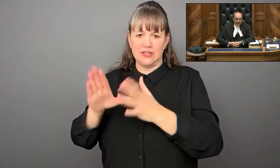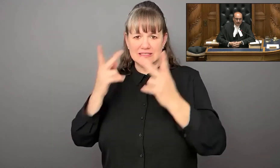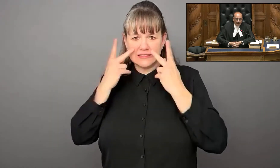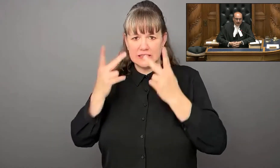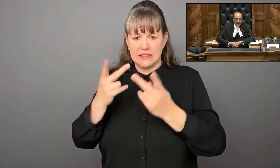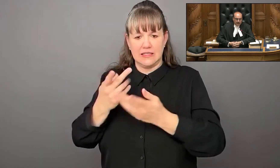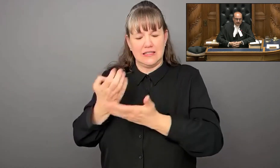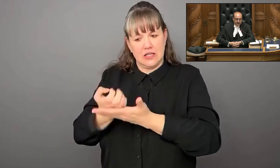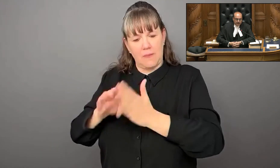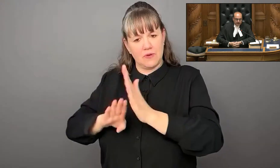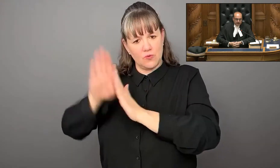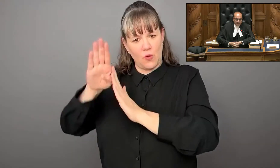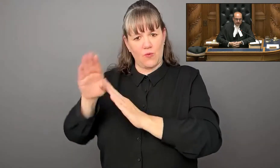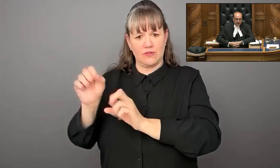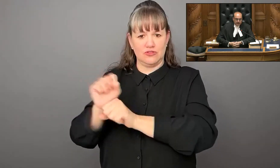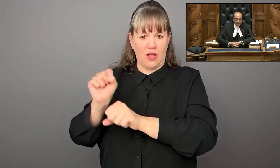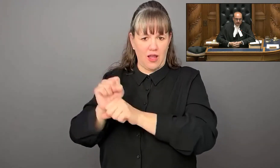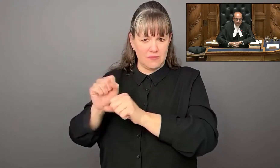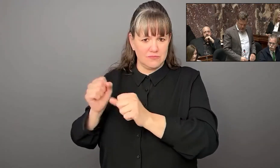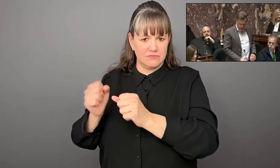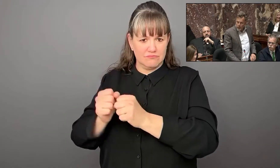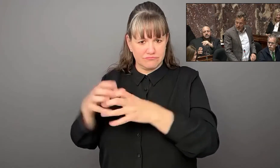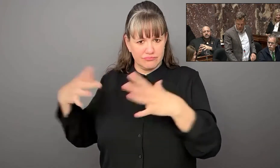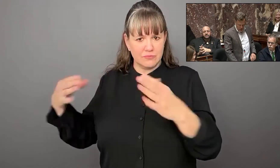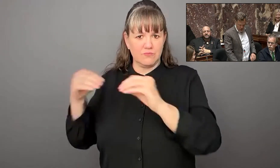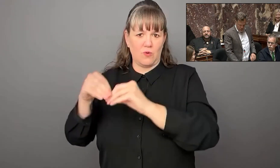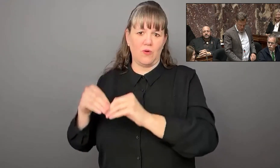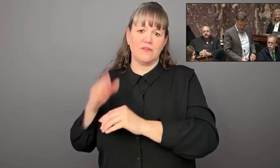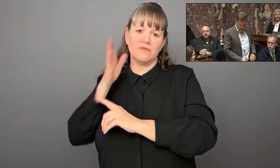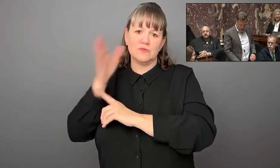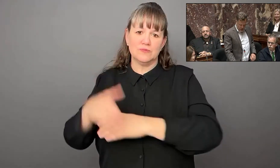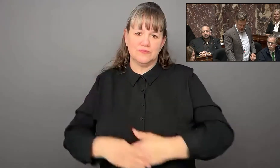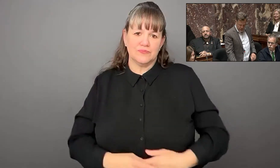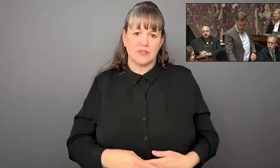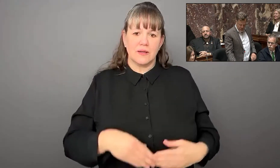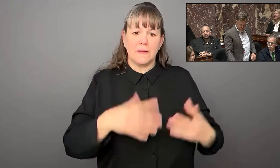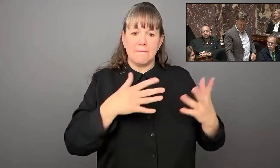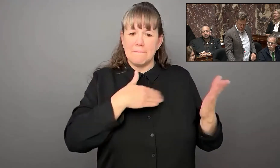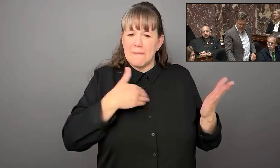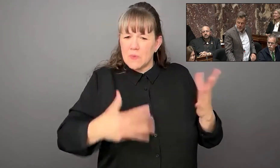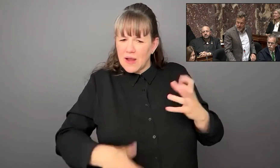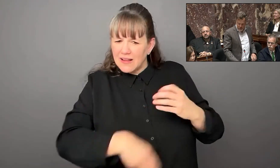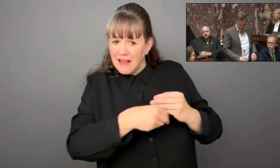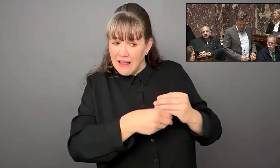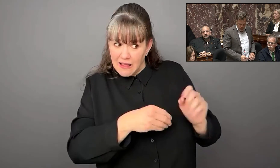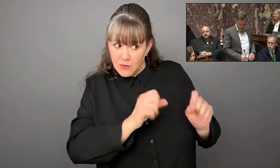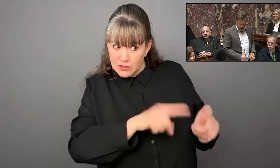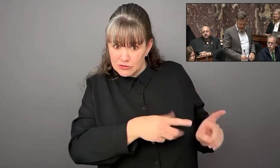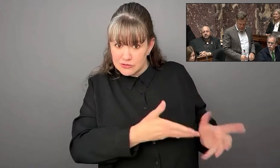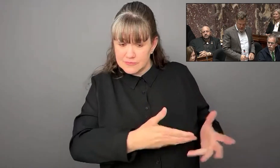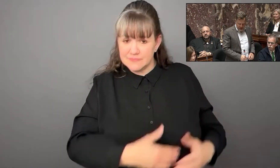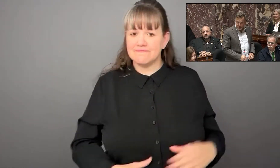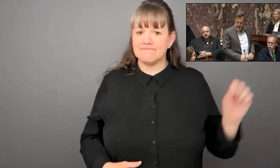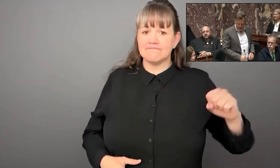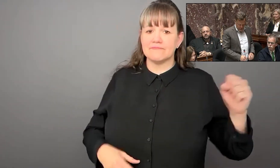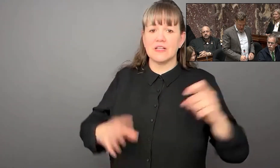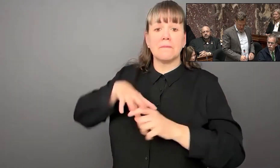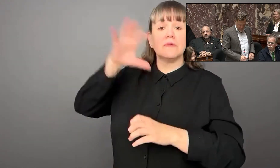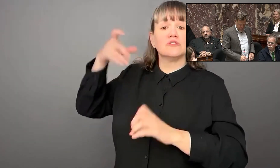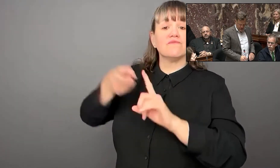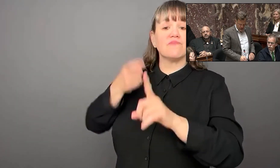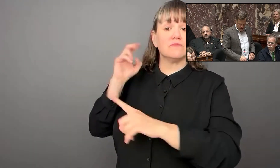Member supplemental. Thank you, Mr. Speaker. One of the areas where we have a lot of work to do is emissions from transportation, which are up 18%